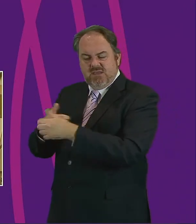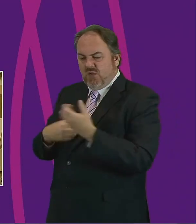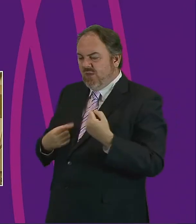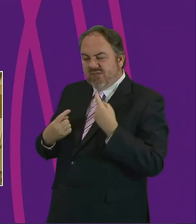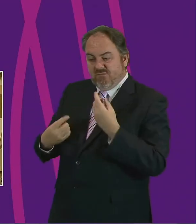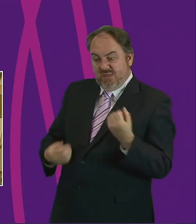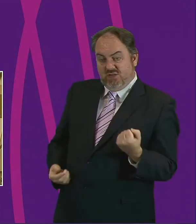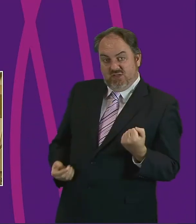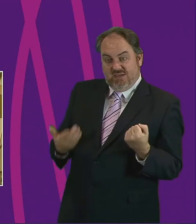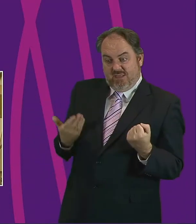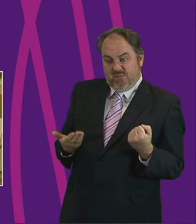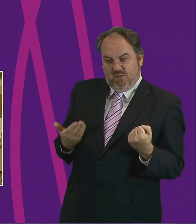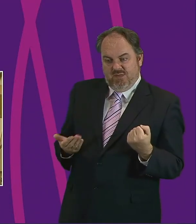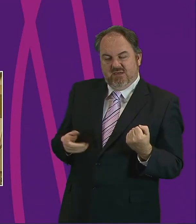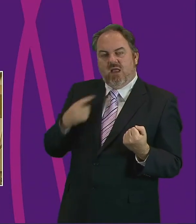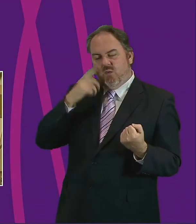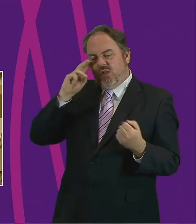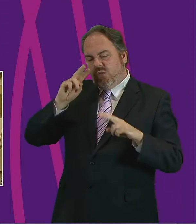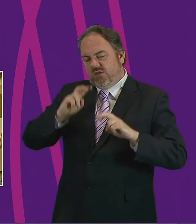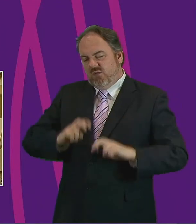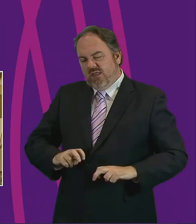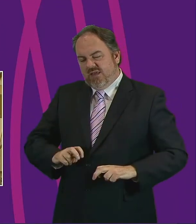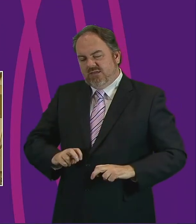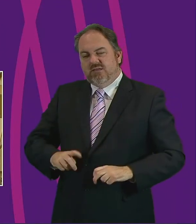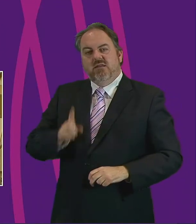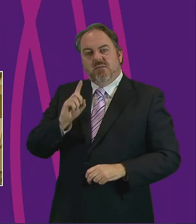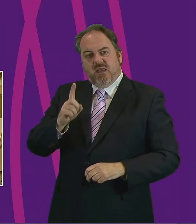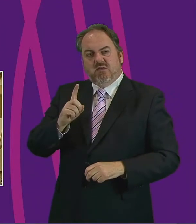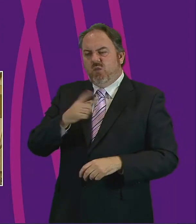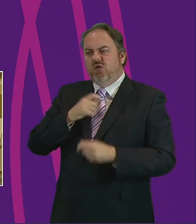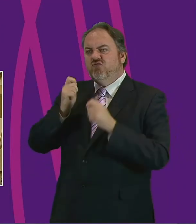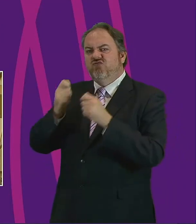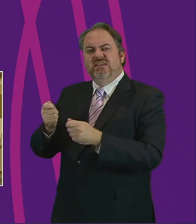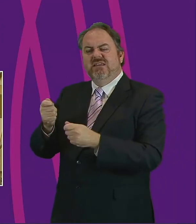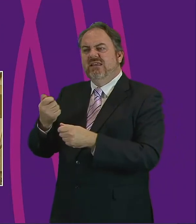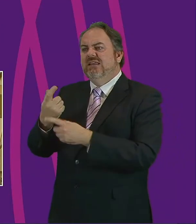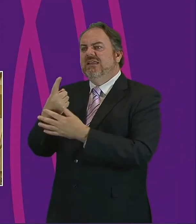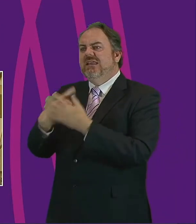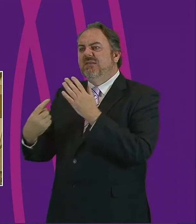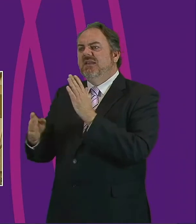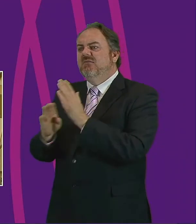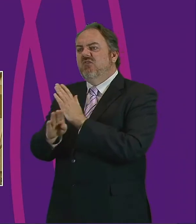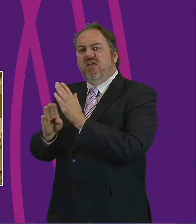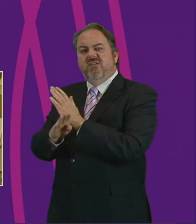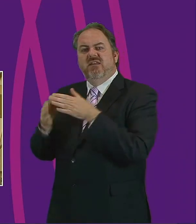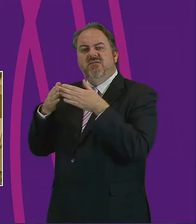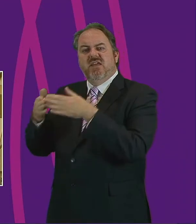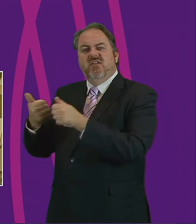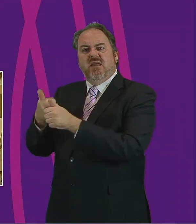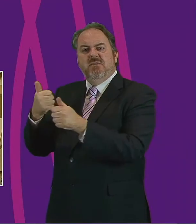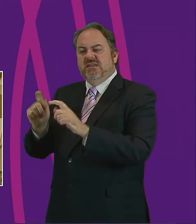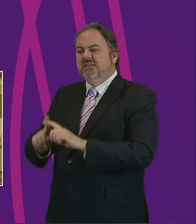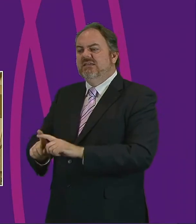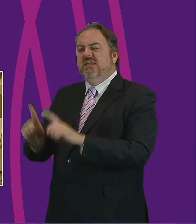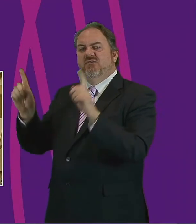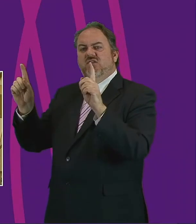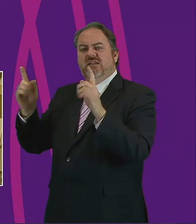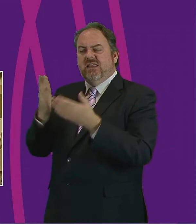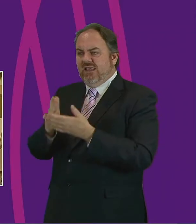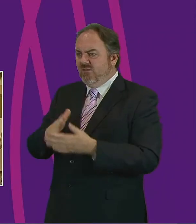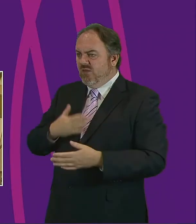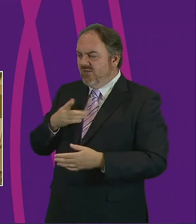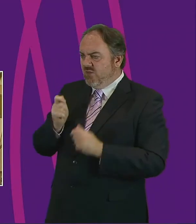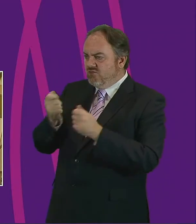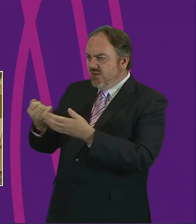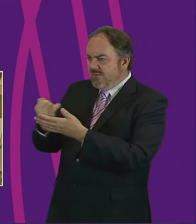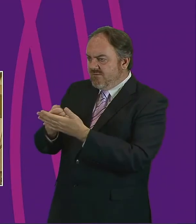no intention to unfairly treat particular operators, but the rules of how the money is being allocated, if that inadvertently has done